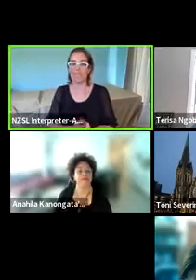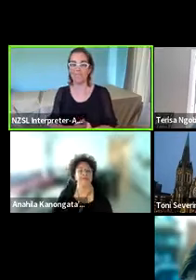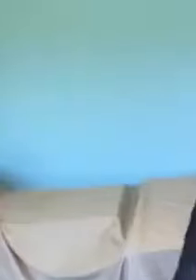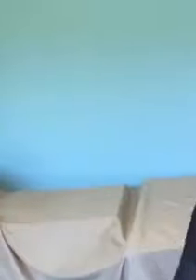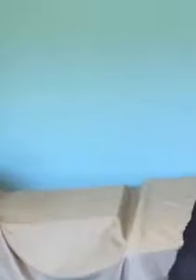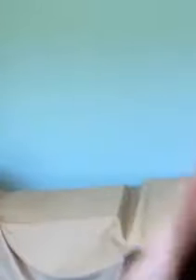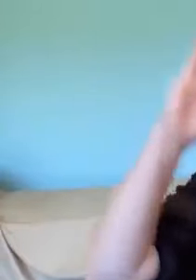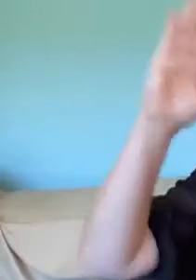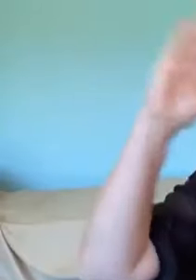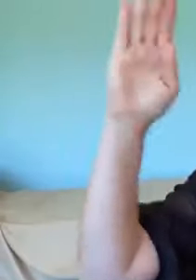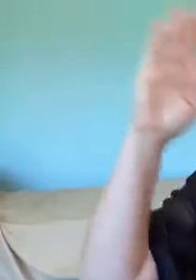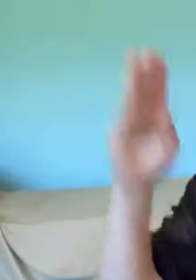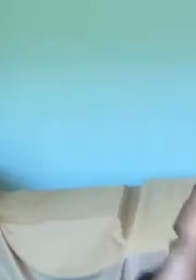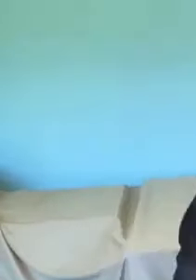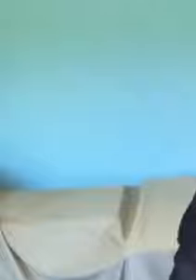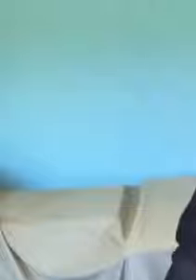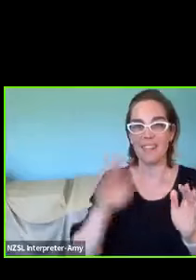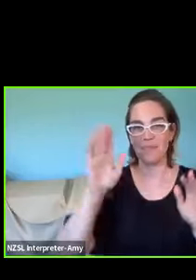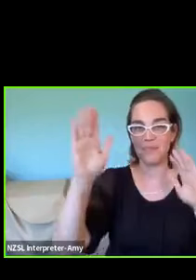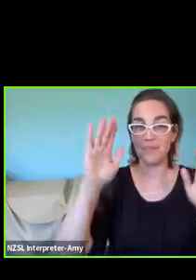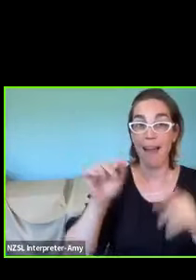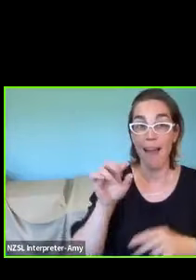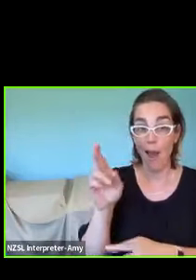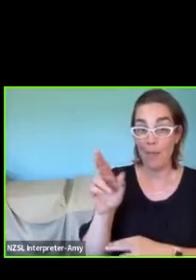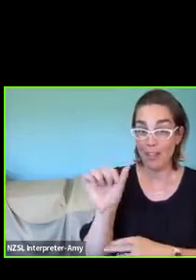Hello, Megan. I hope you're Megan.